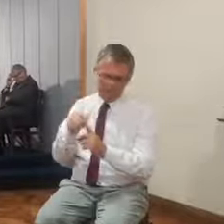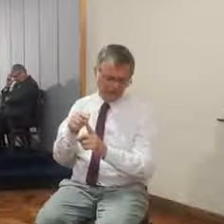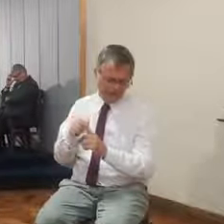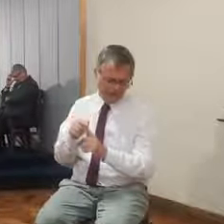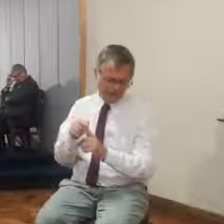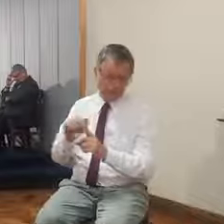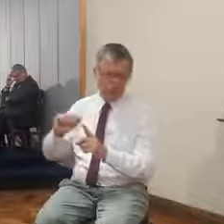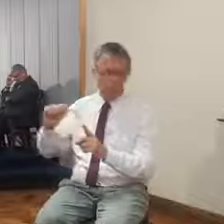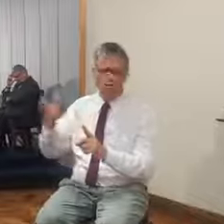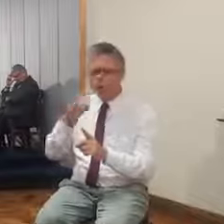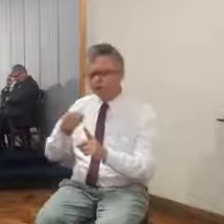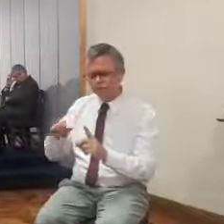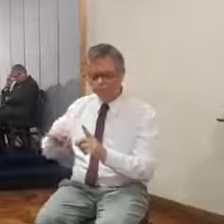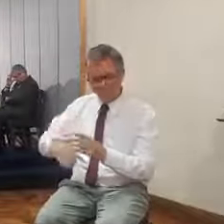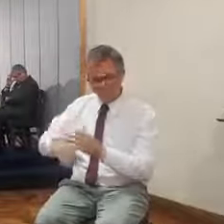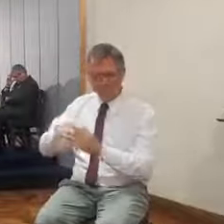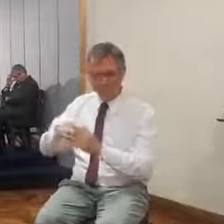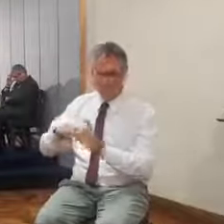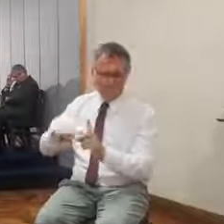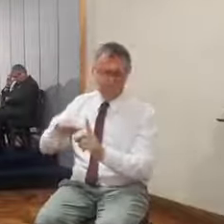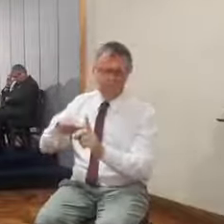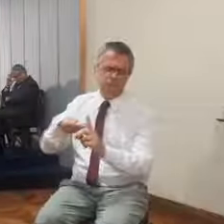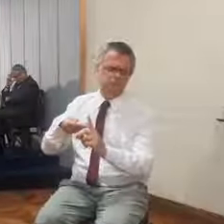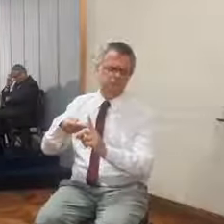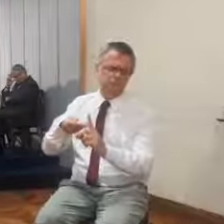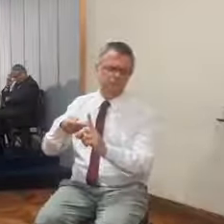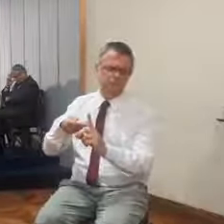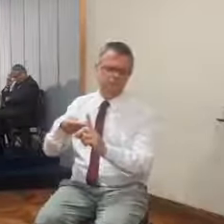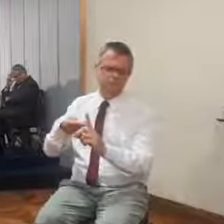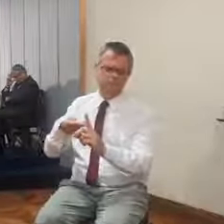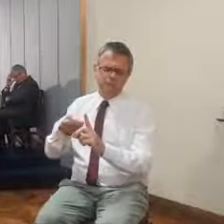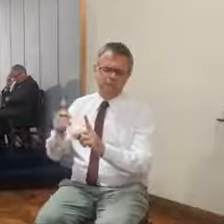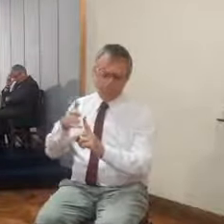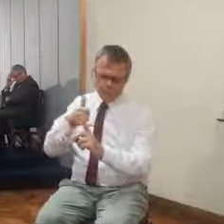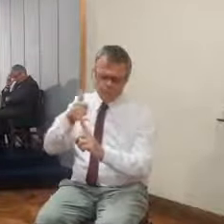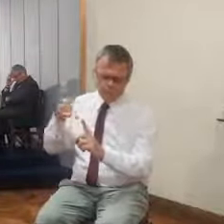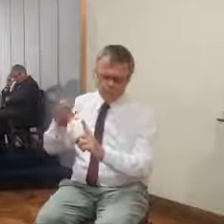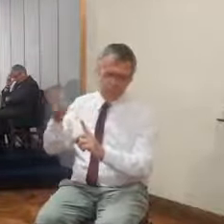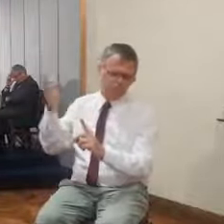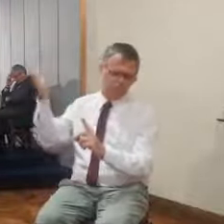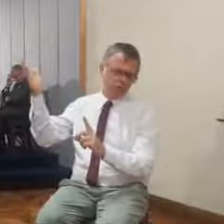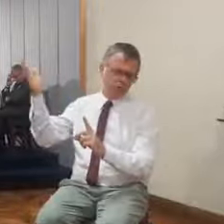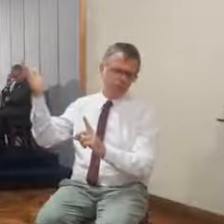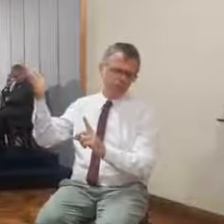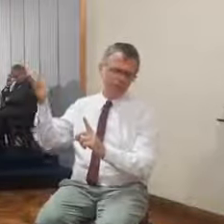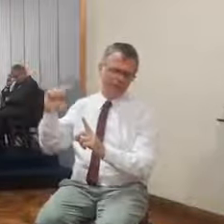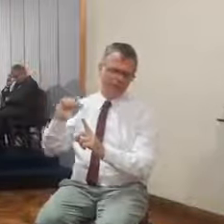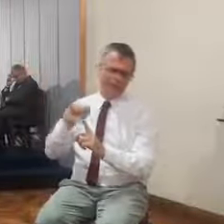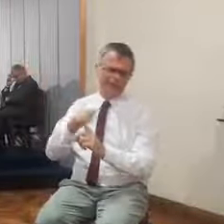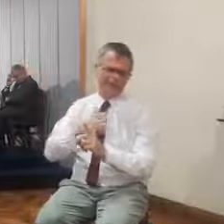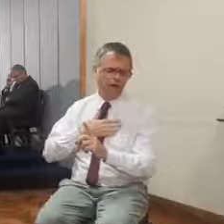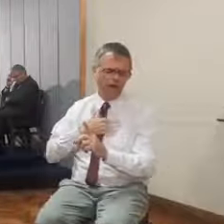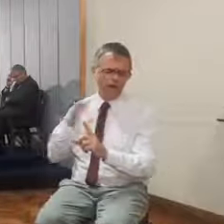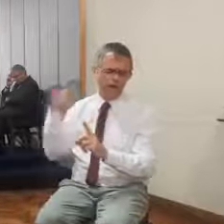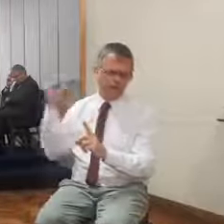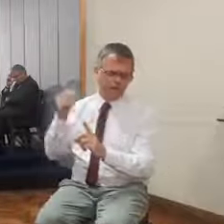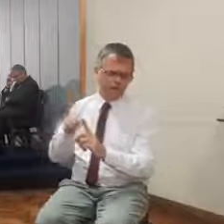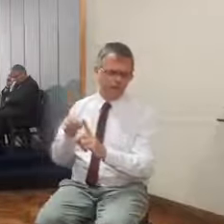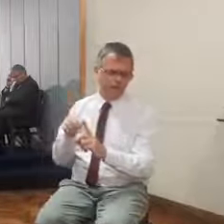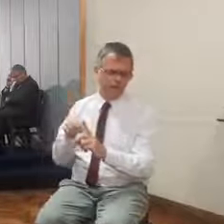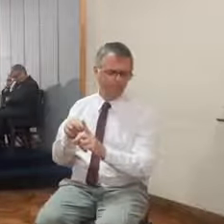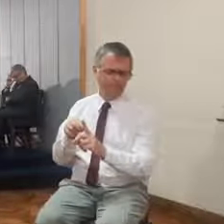thy spirit, grant him unction from on high, speak to his heart, O gracious God, that he may know thy